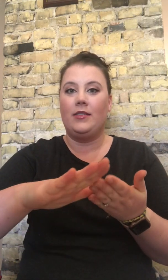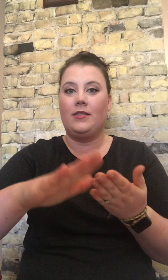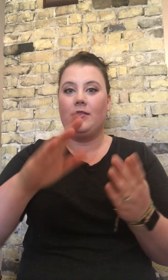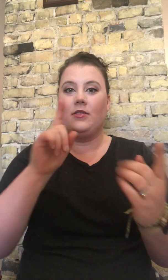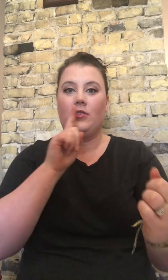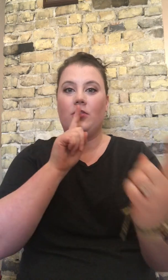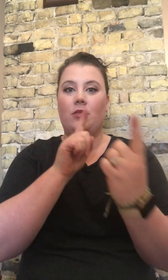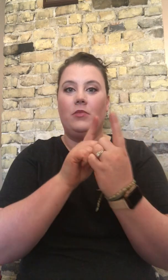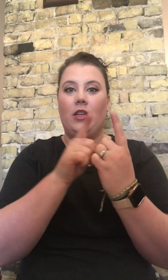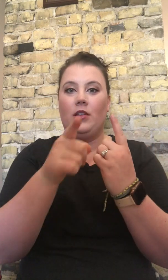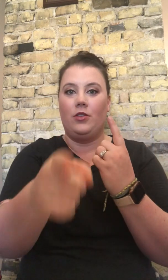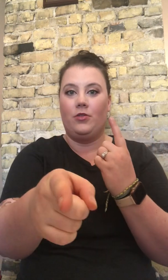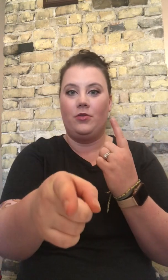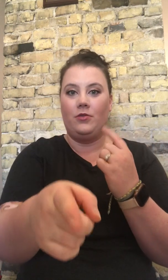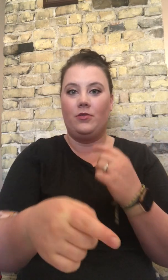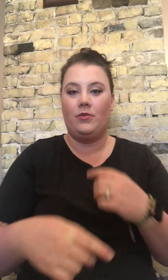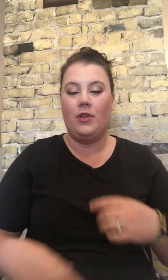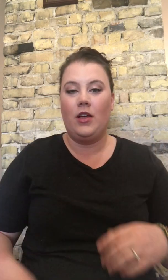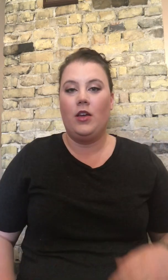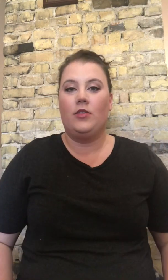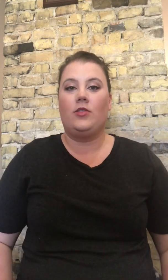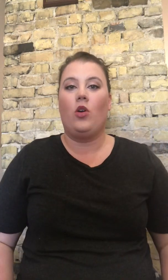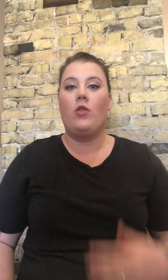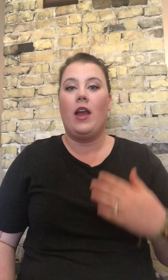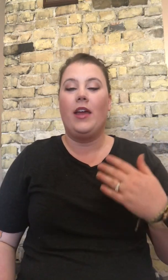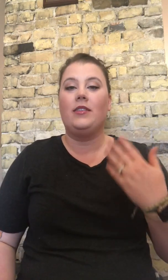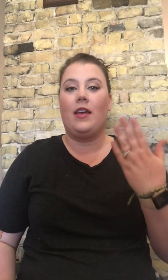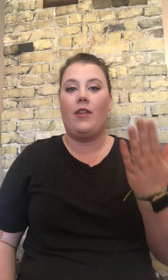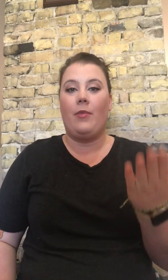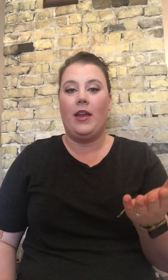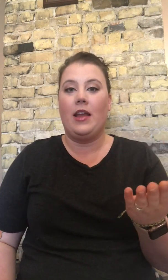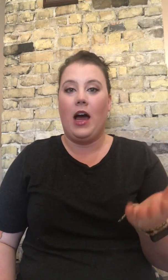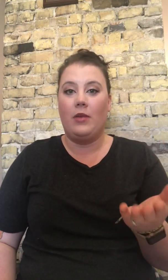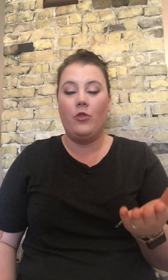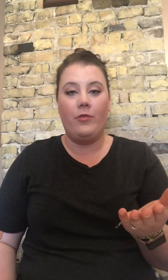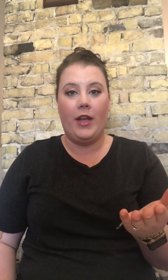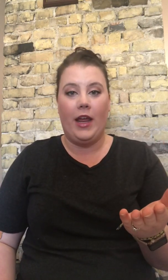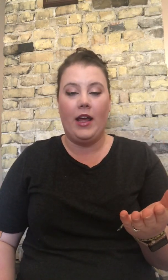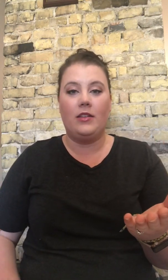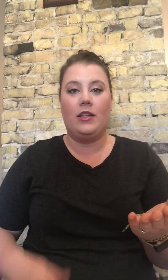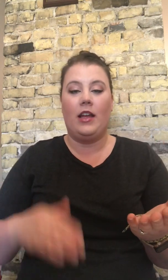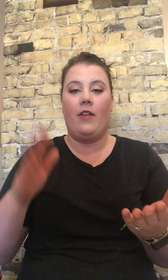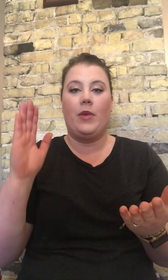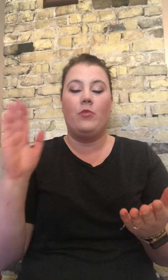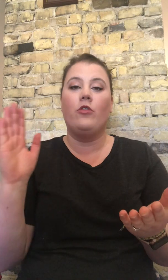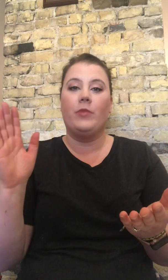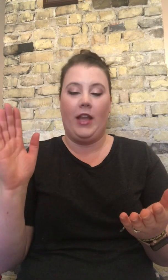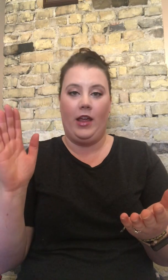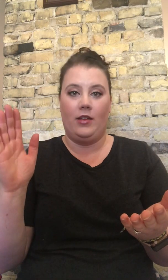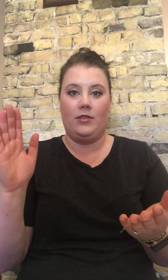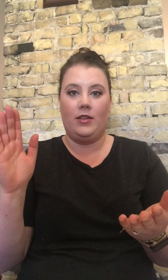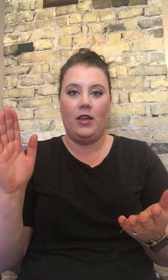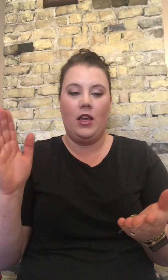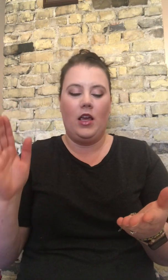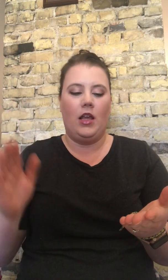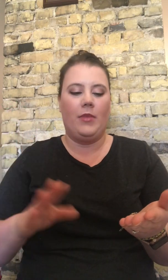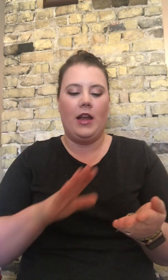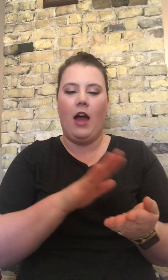nice to meet you. So nice, I've got my non-movement hand and I have my movement hand. And my